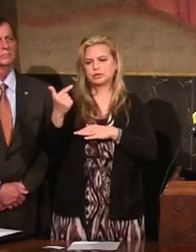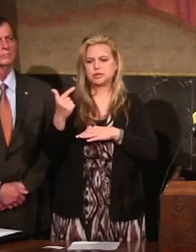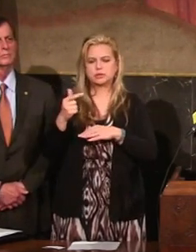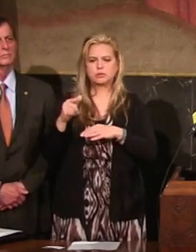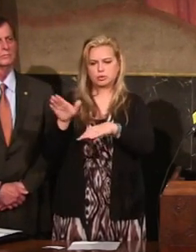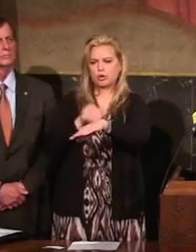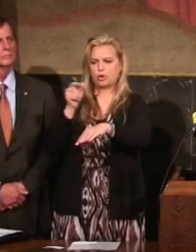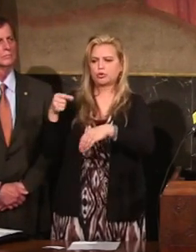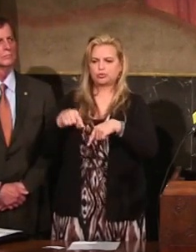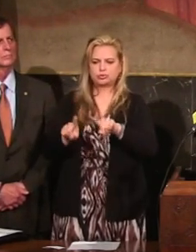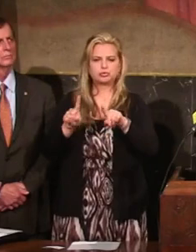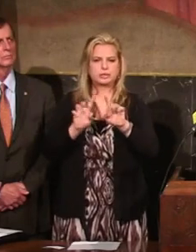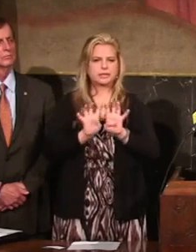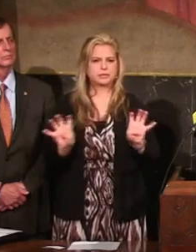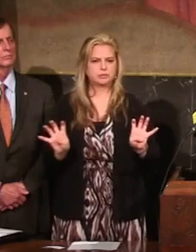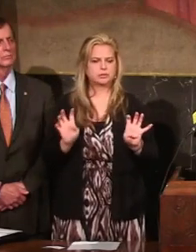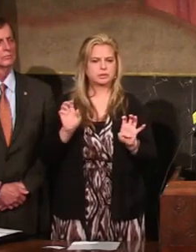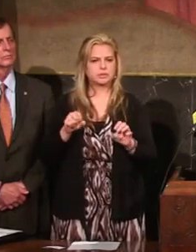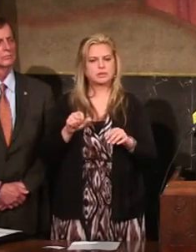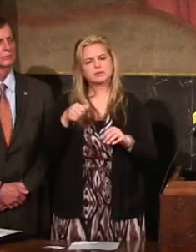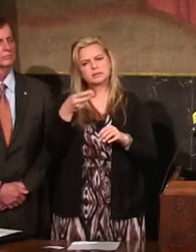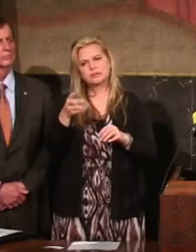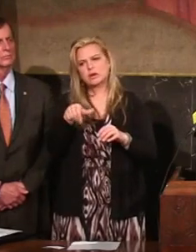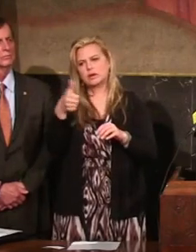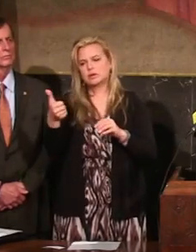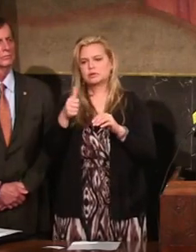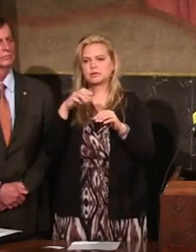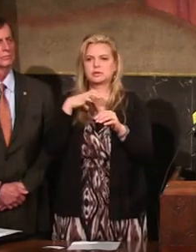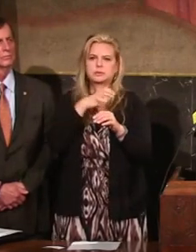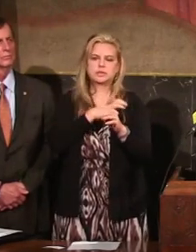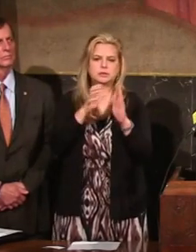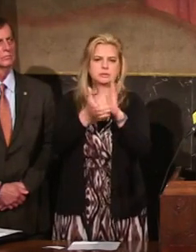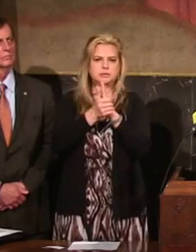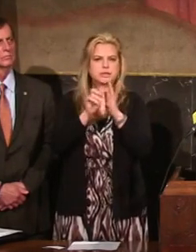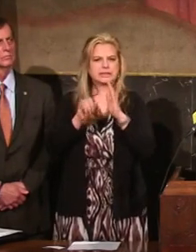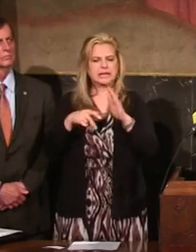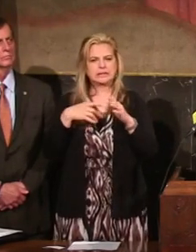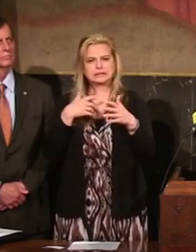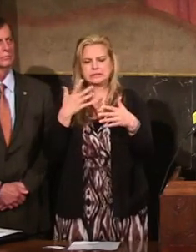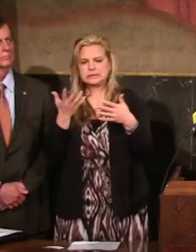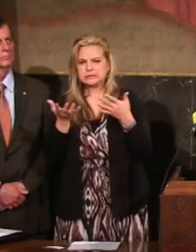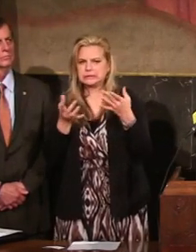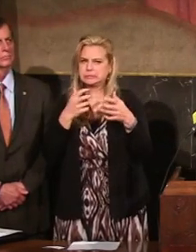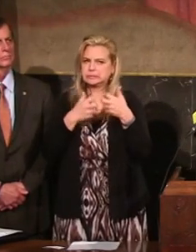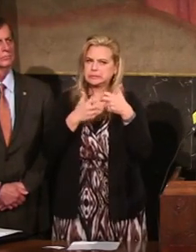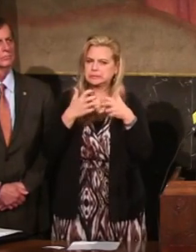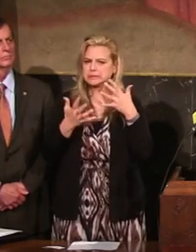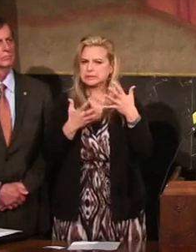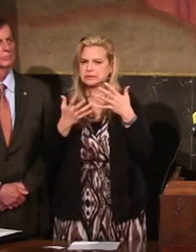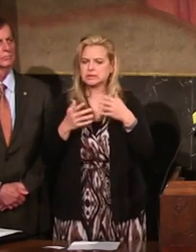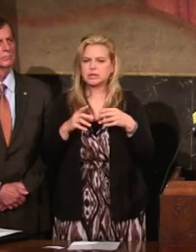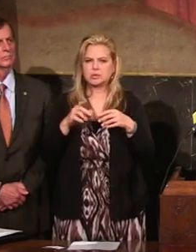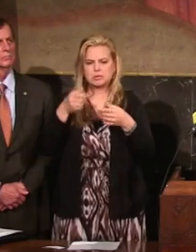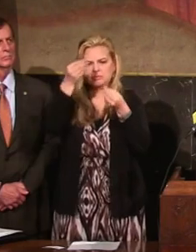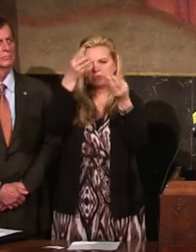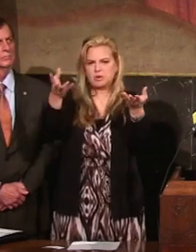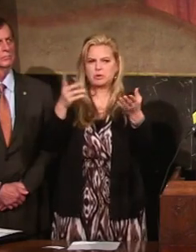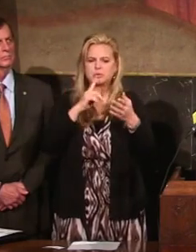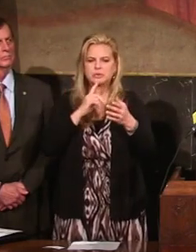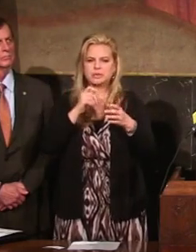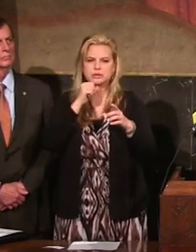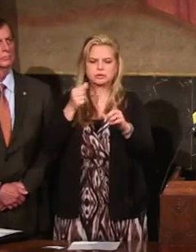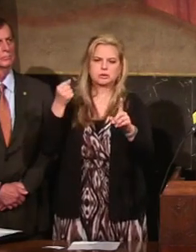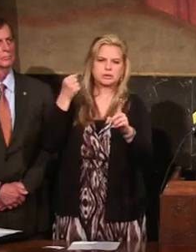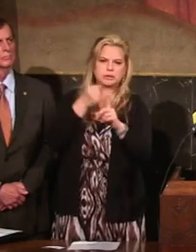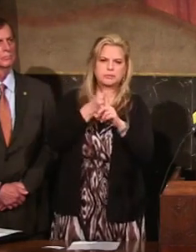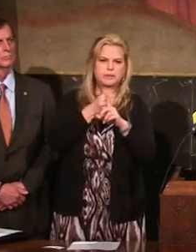hearing. Now, there's several other committee amendments that are problematic that I want to just outline for you that don't directly impact the amount of dollars